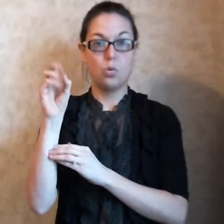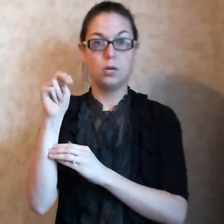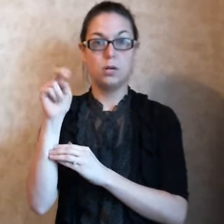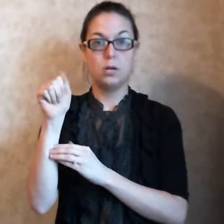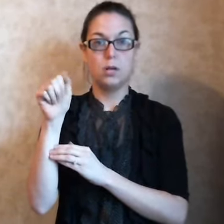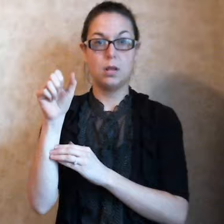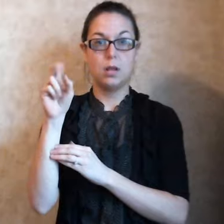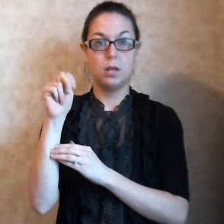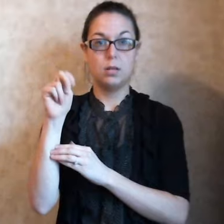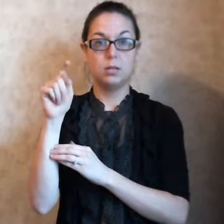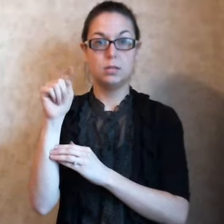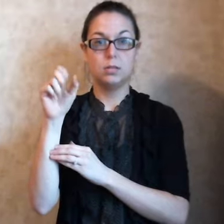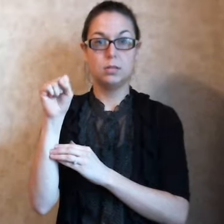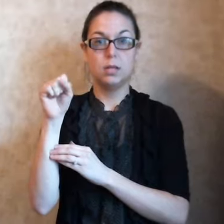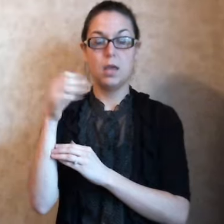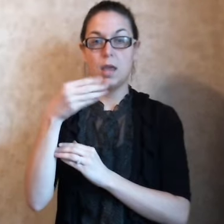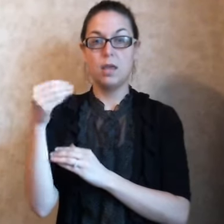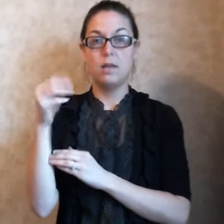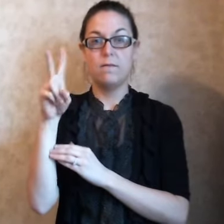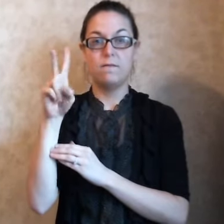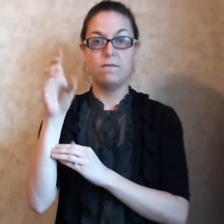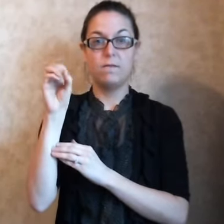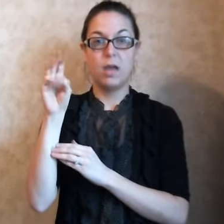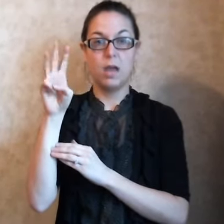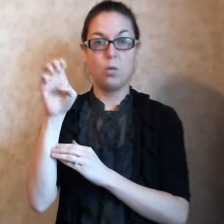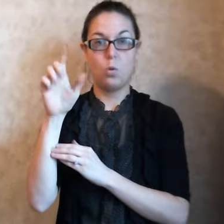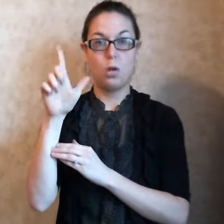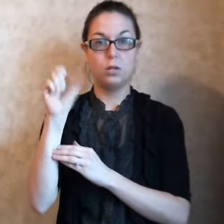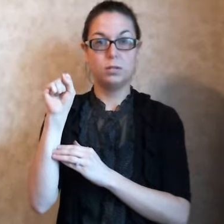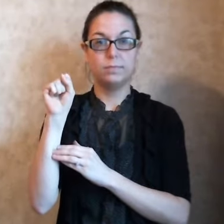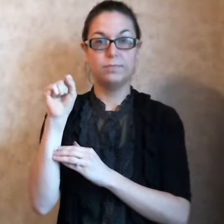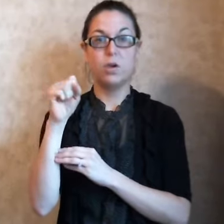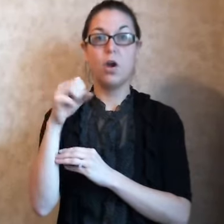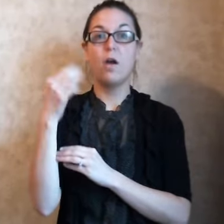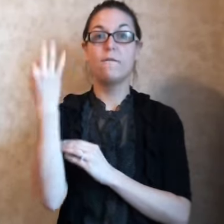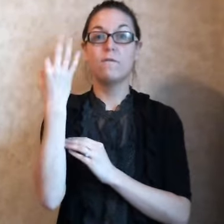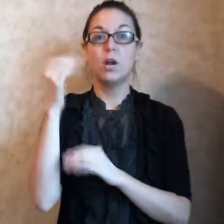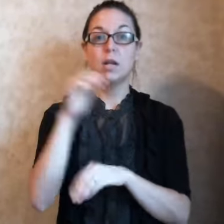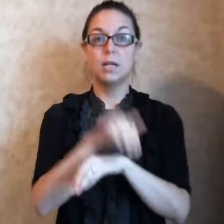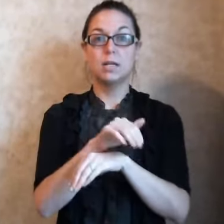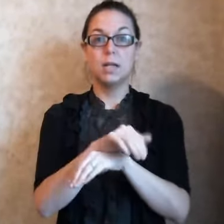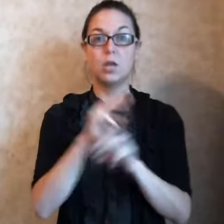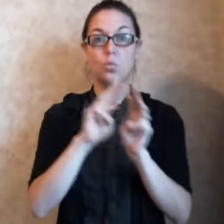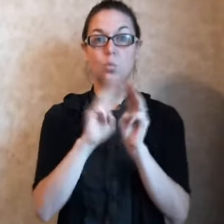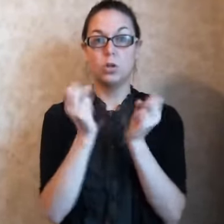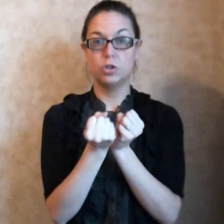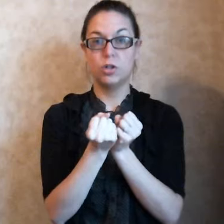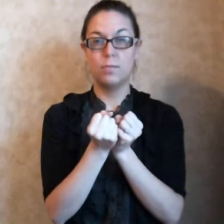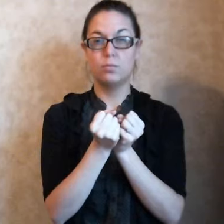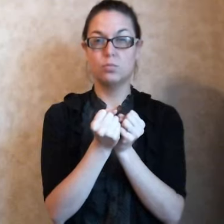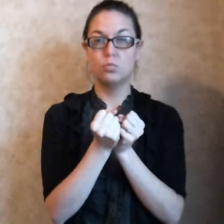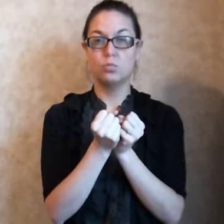Friday night was the workshop. It was a mini cued speech workshop. So in a matter of 4 hours,